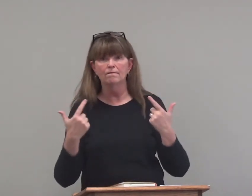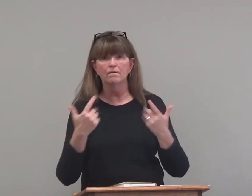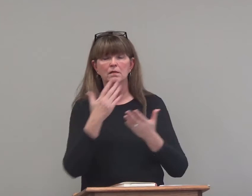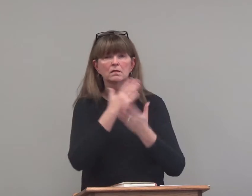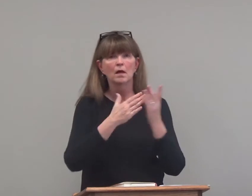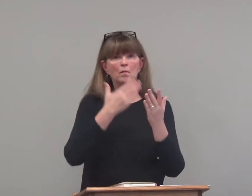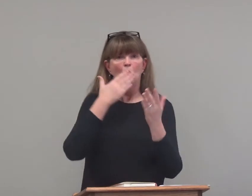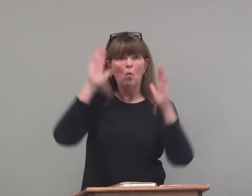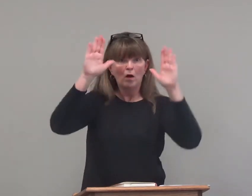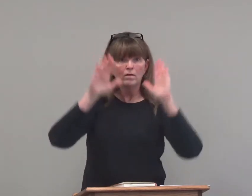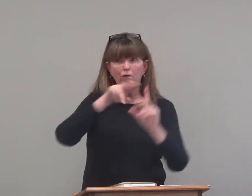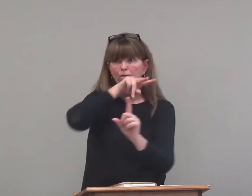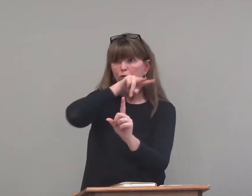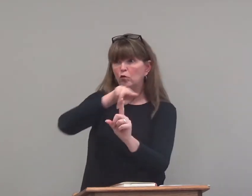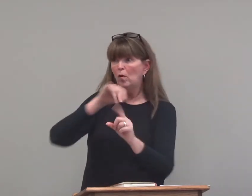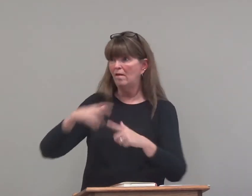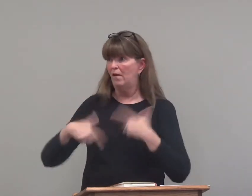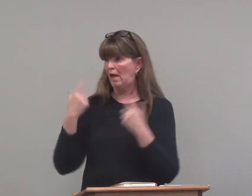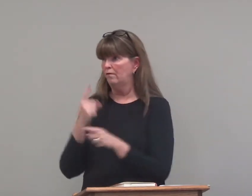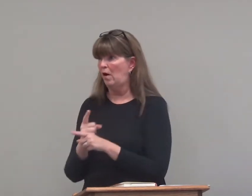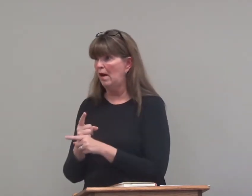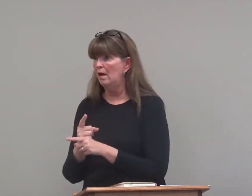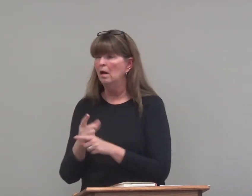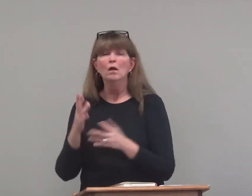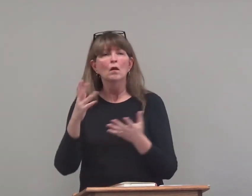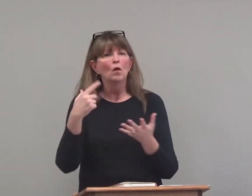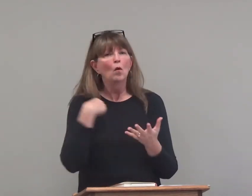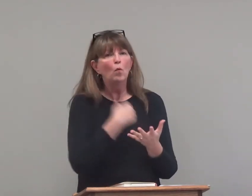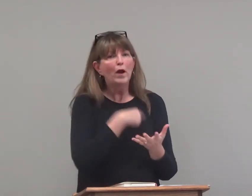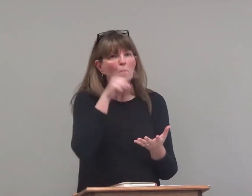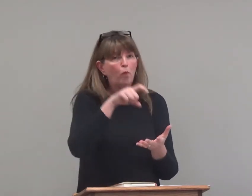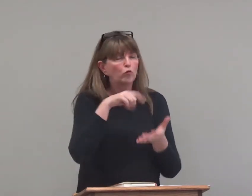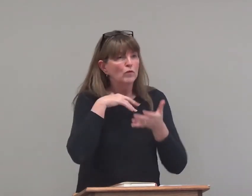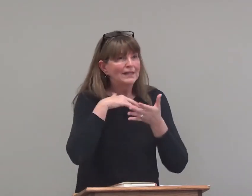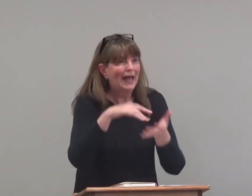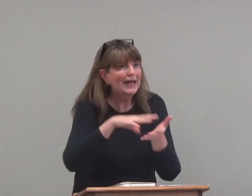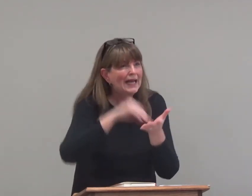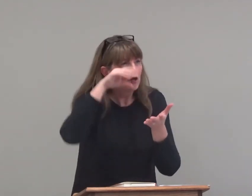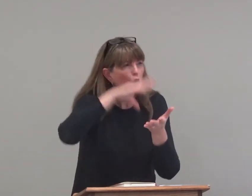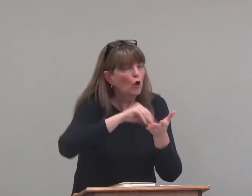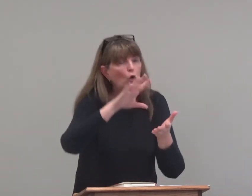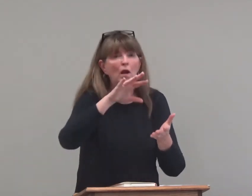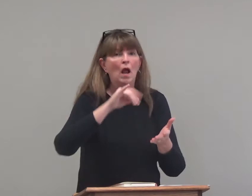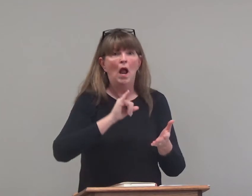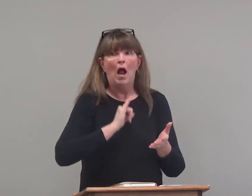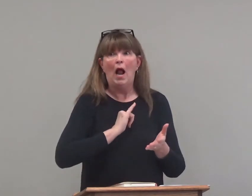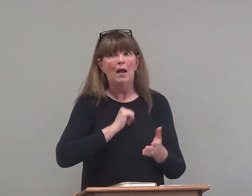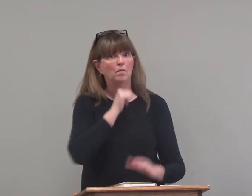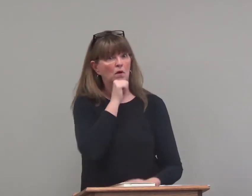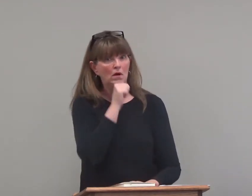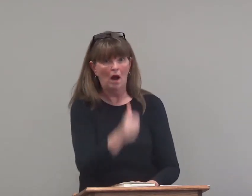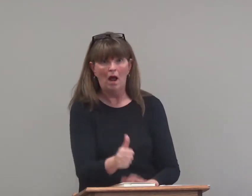has a wonderful interpretation of life, a wonderful perspective on life. And we're supposed to study and learn from them.